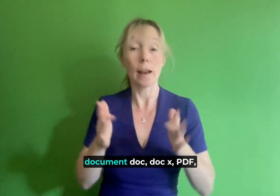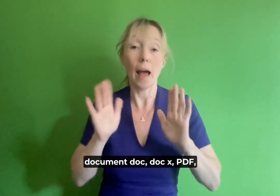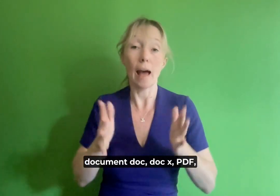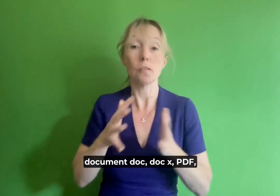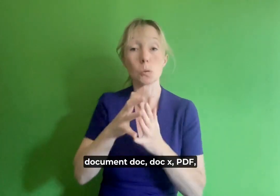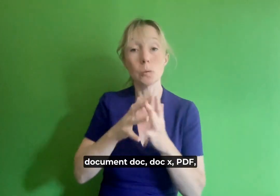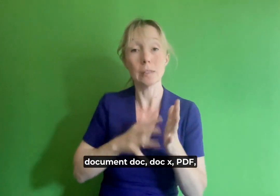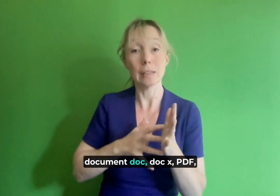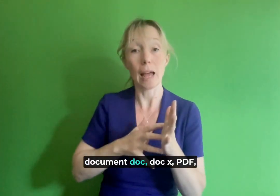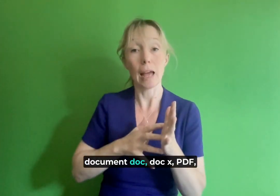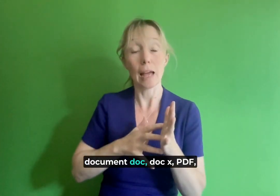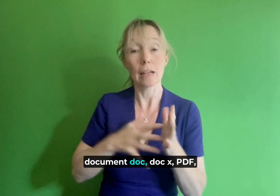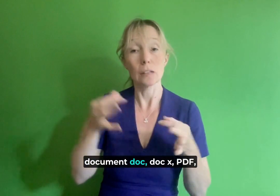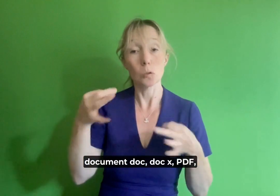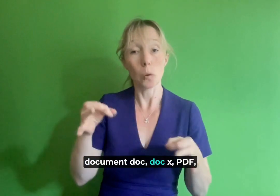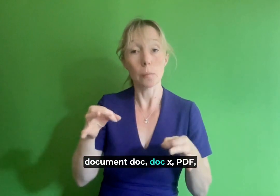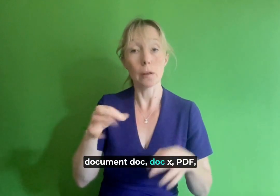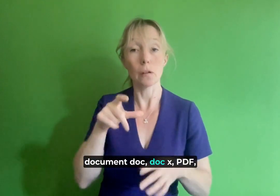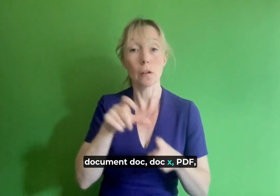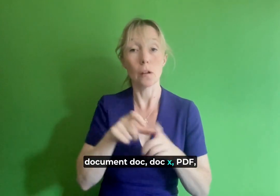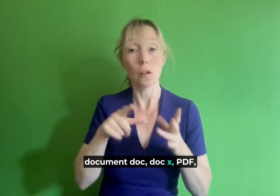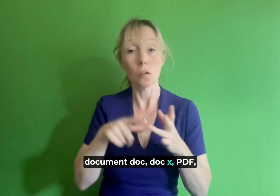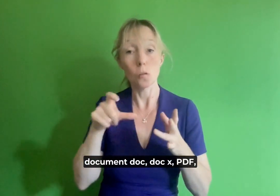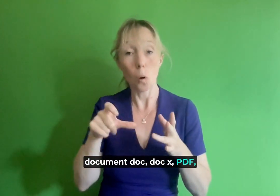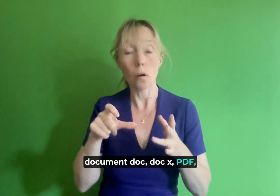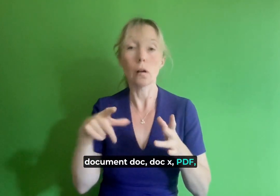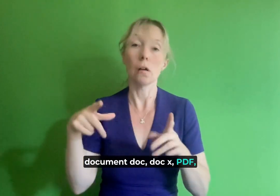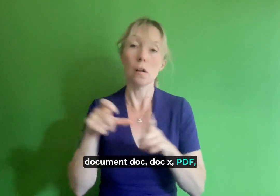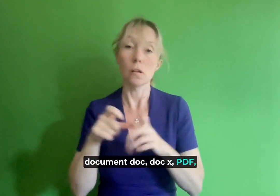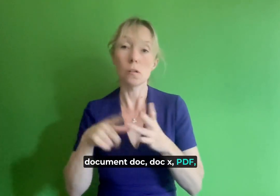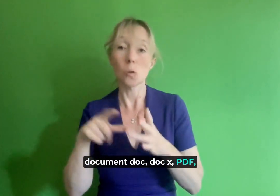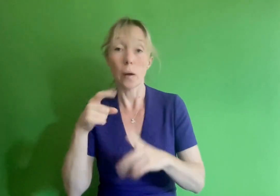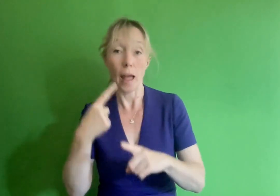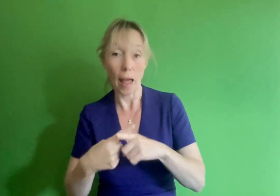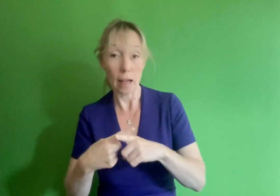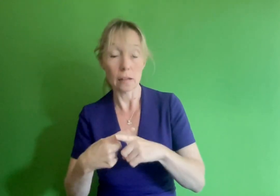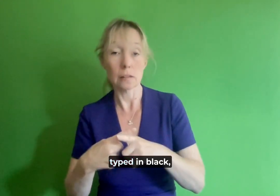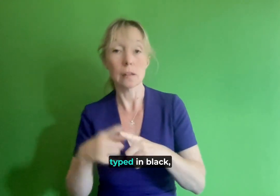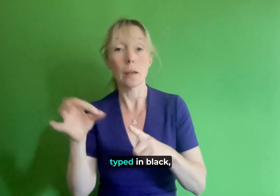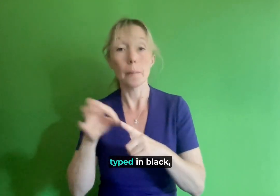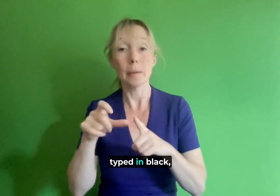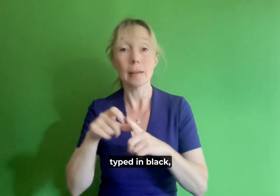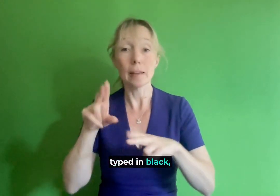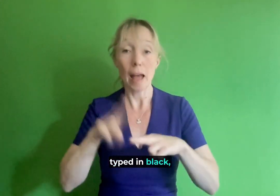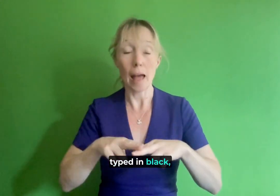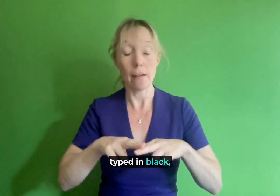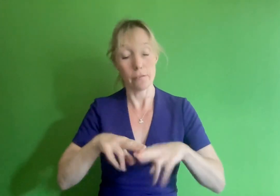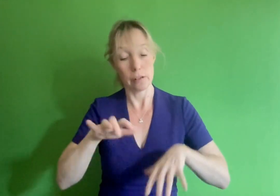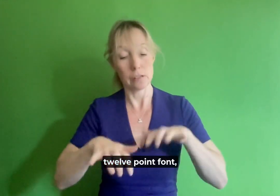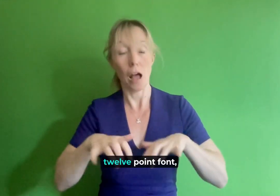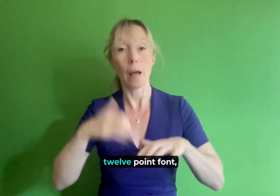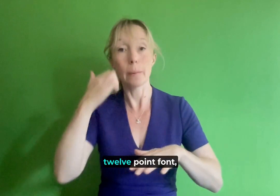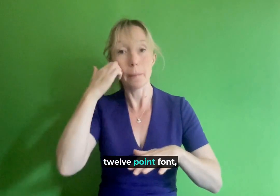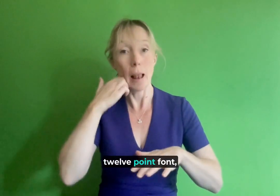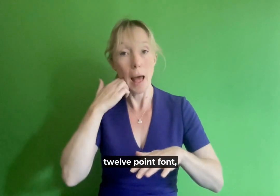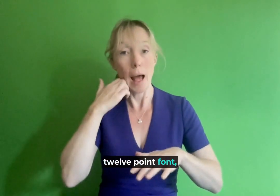doc, docx, PDF, typed in black, 12-point